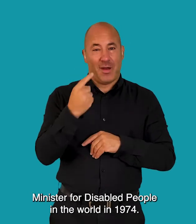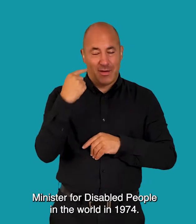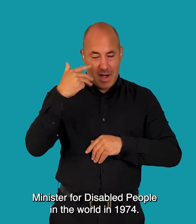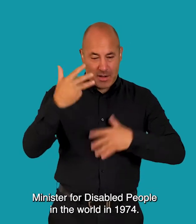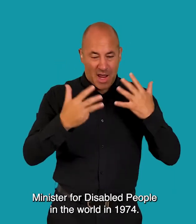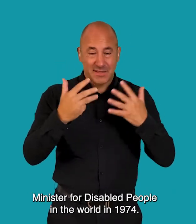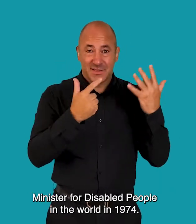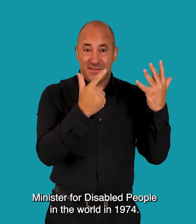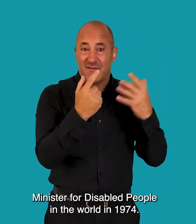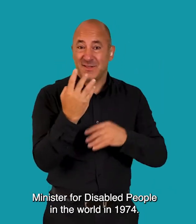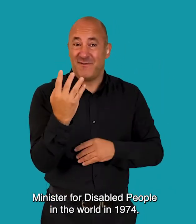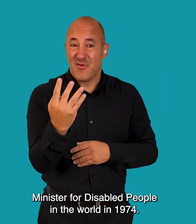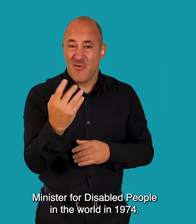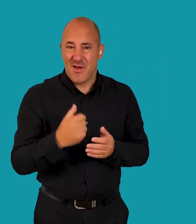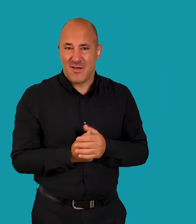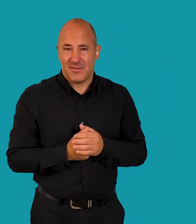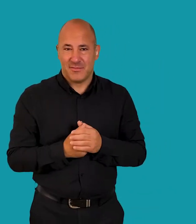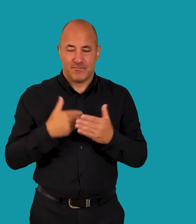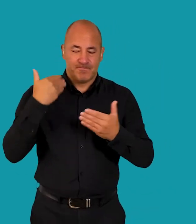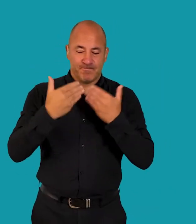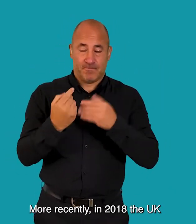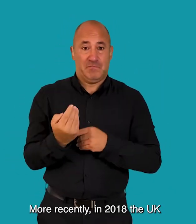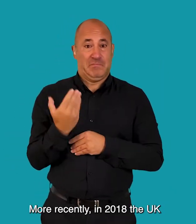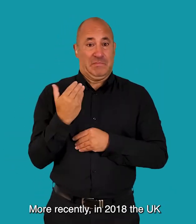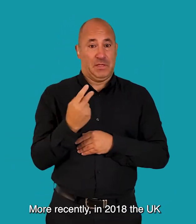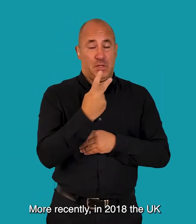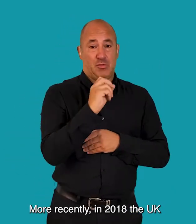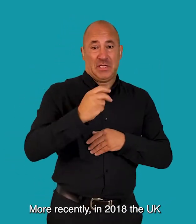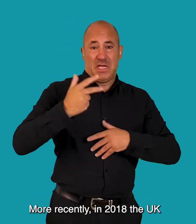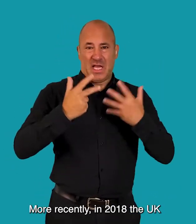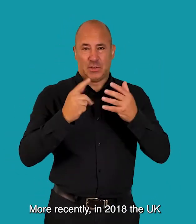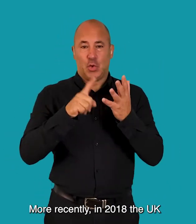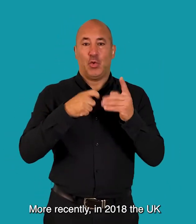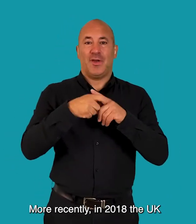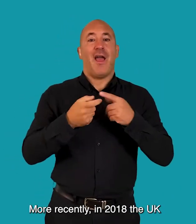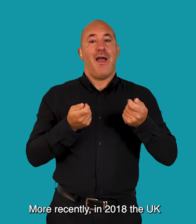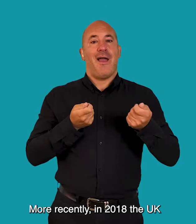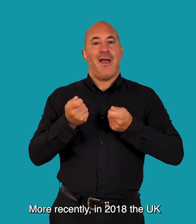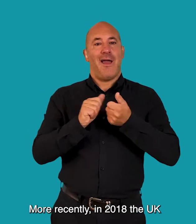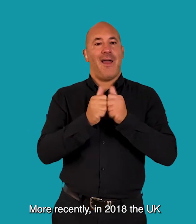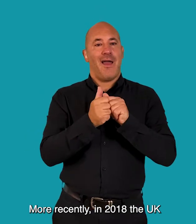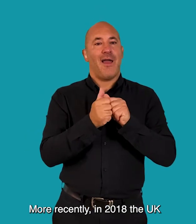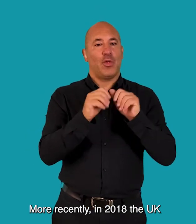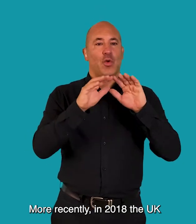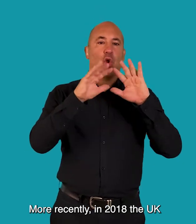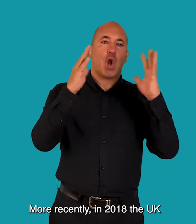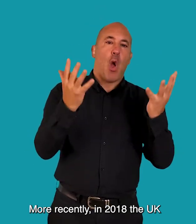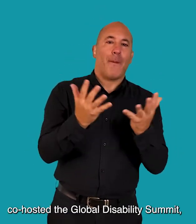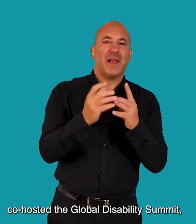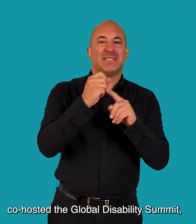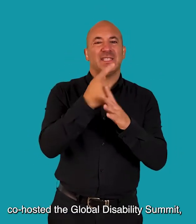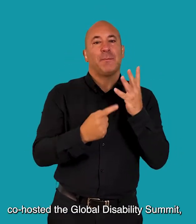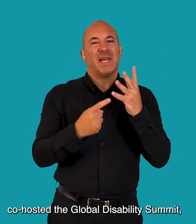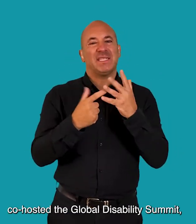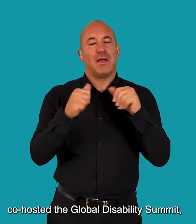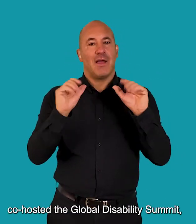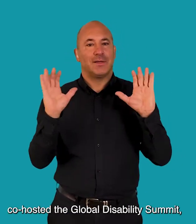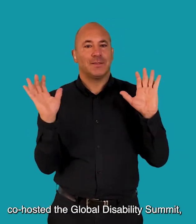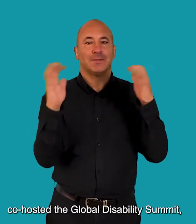in 1974. More recently, in 2018, the UK co-hosted the Global